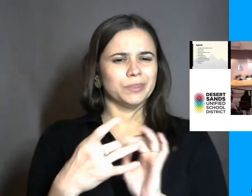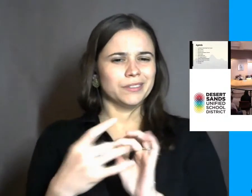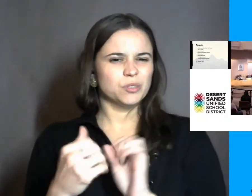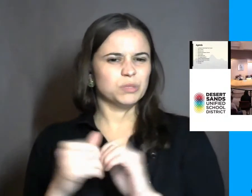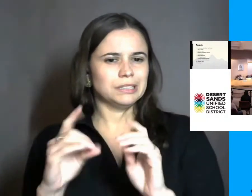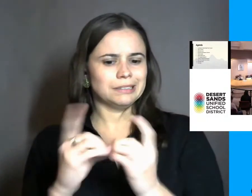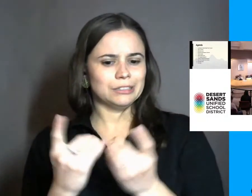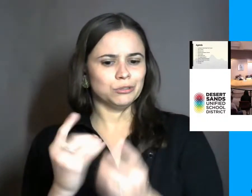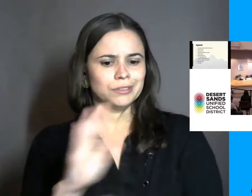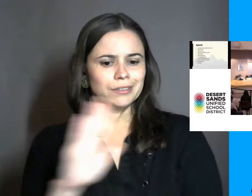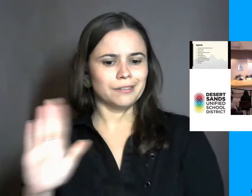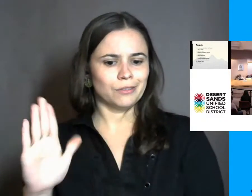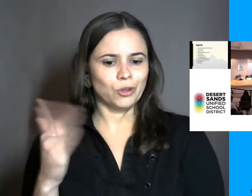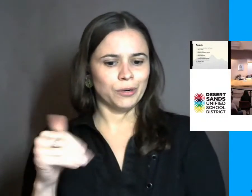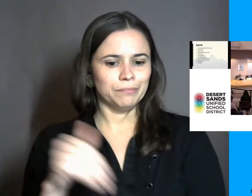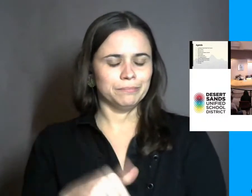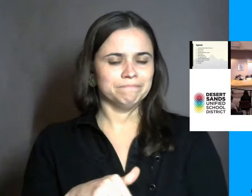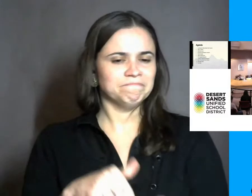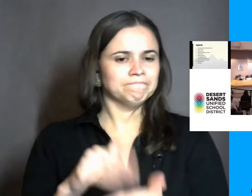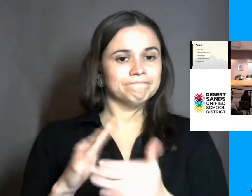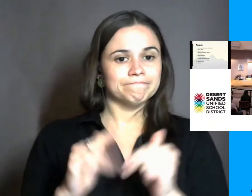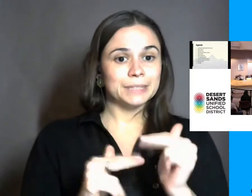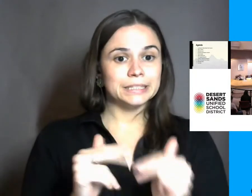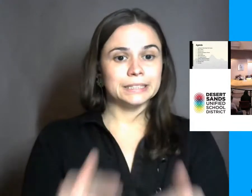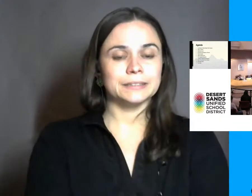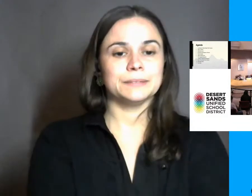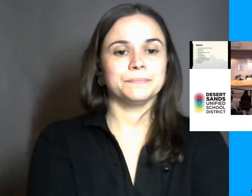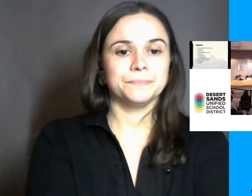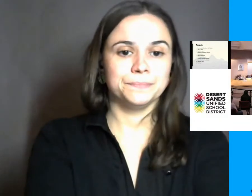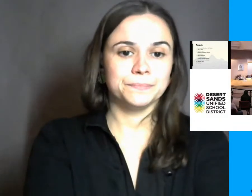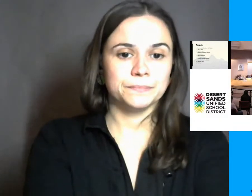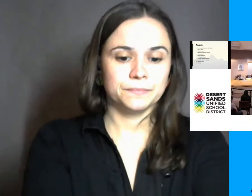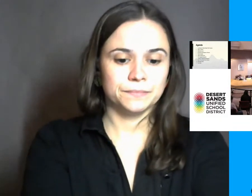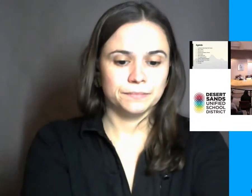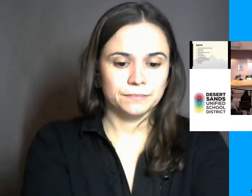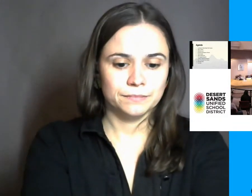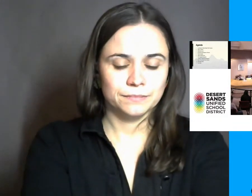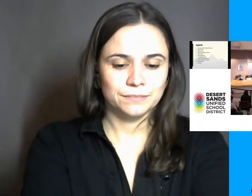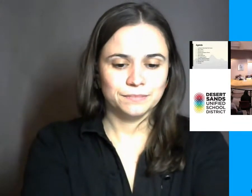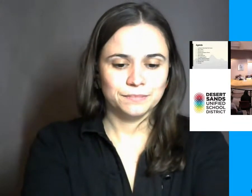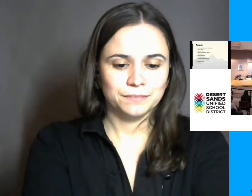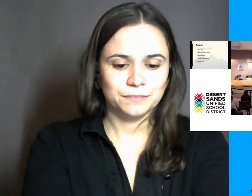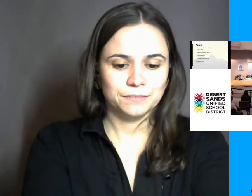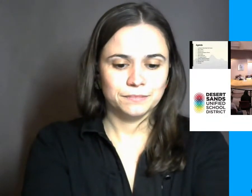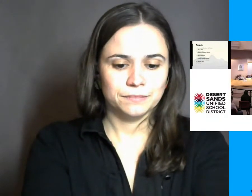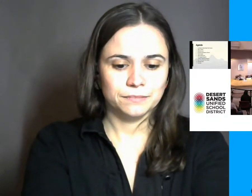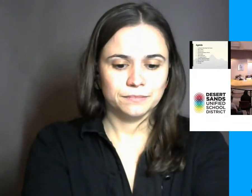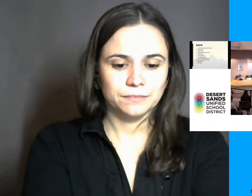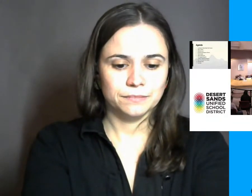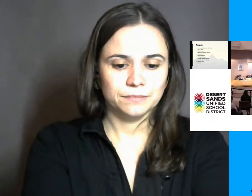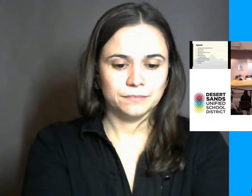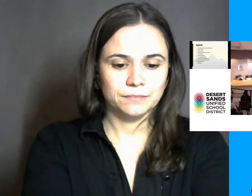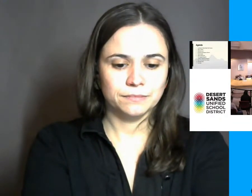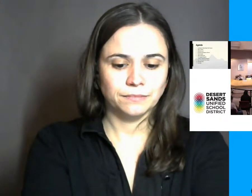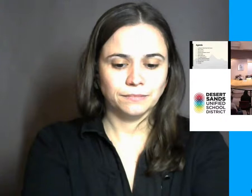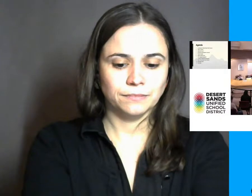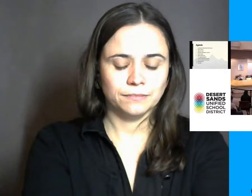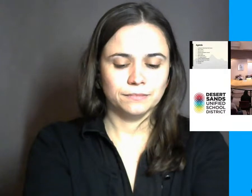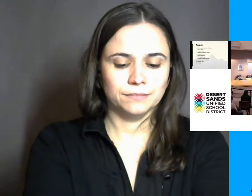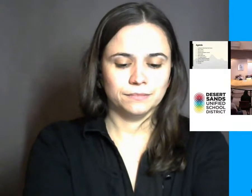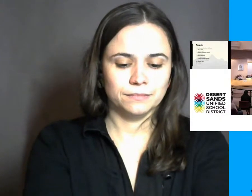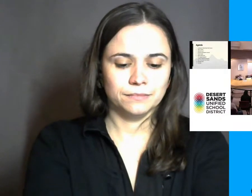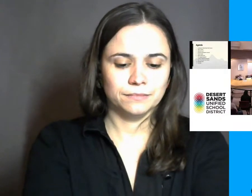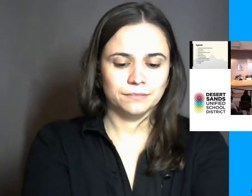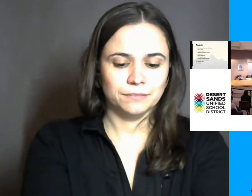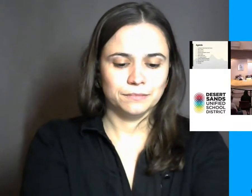about project updates, deferred maintenance, our capacity projections based on enrollment across